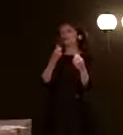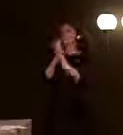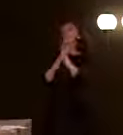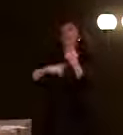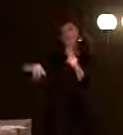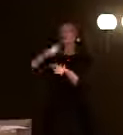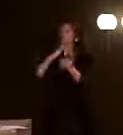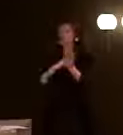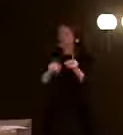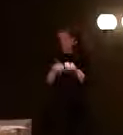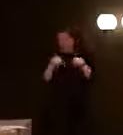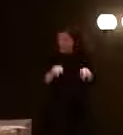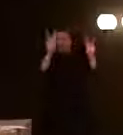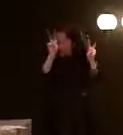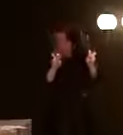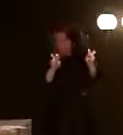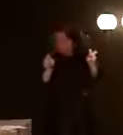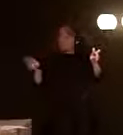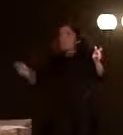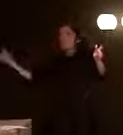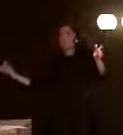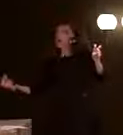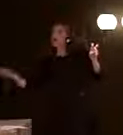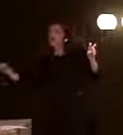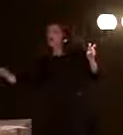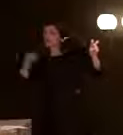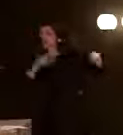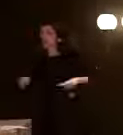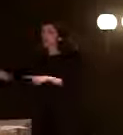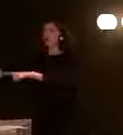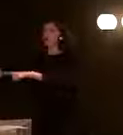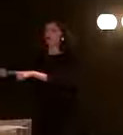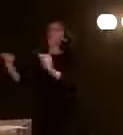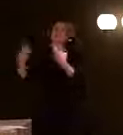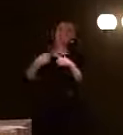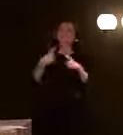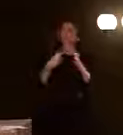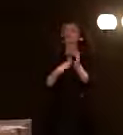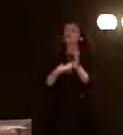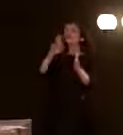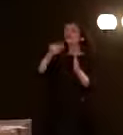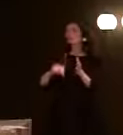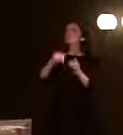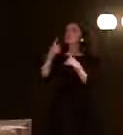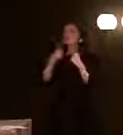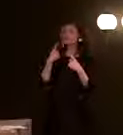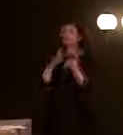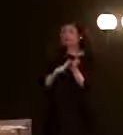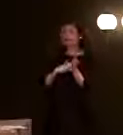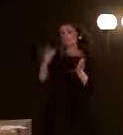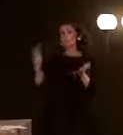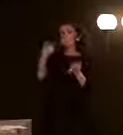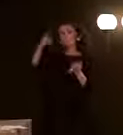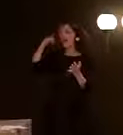about characteristics of Impressionism. And the final product would obviously be students using